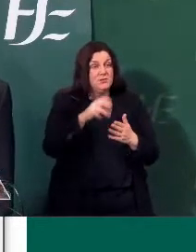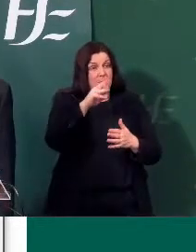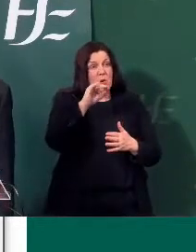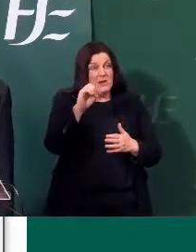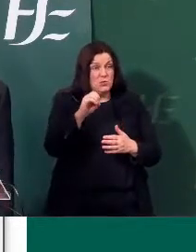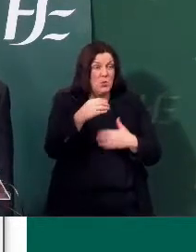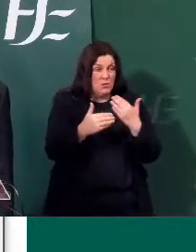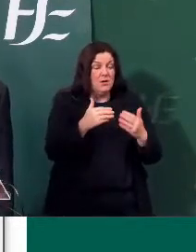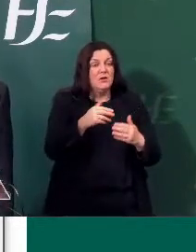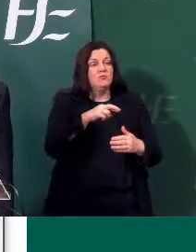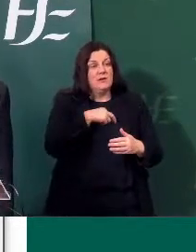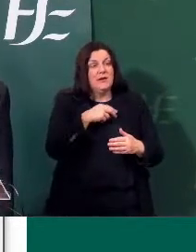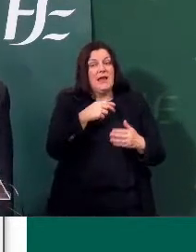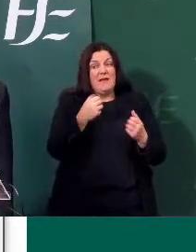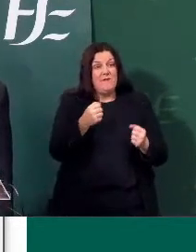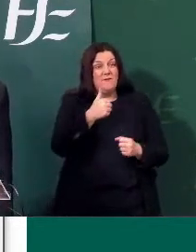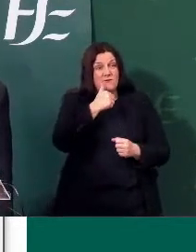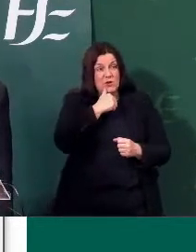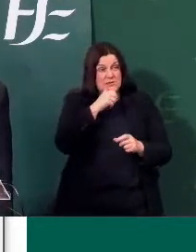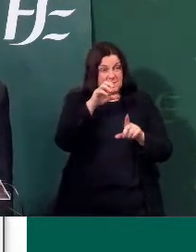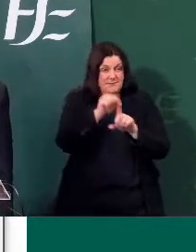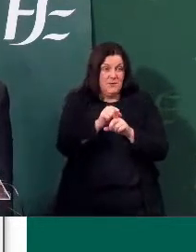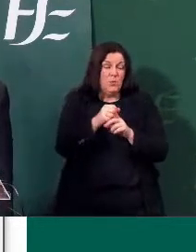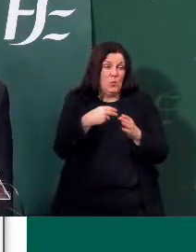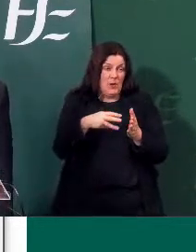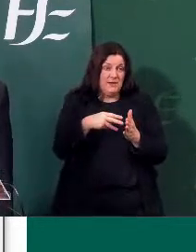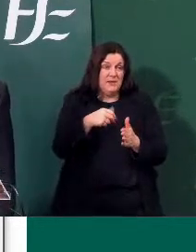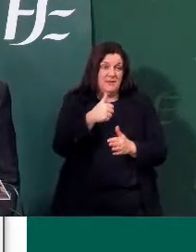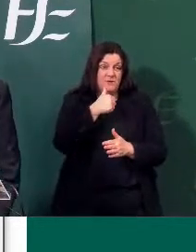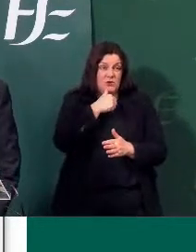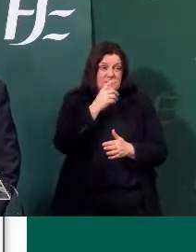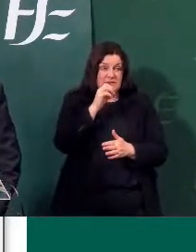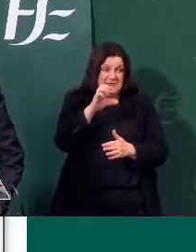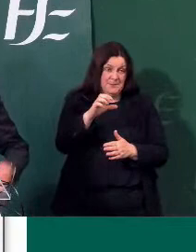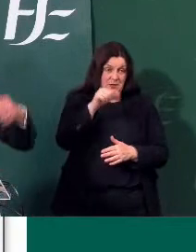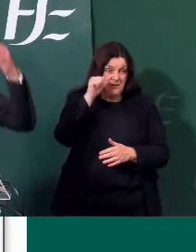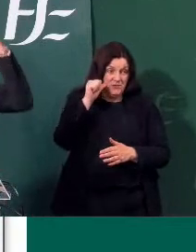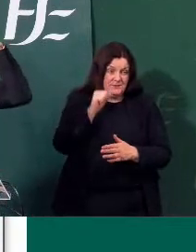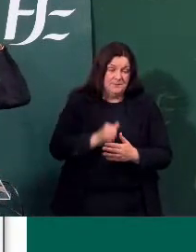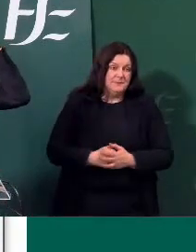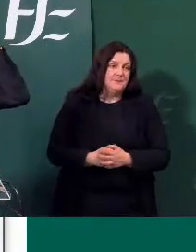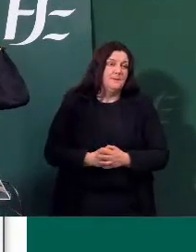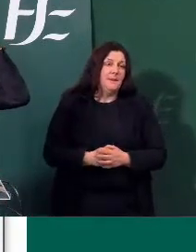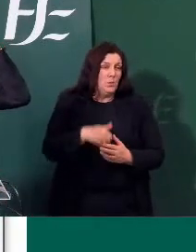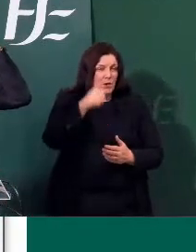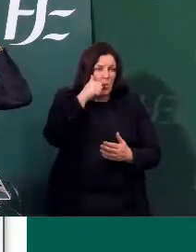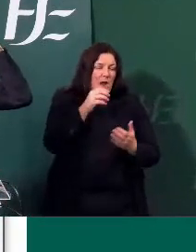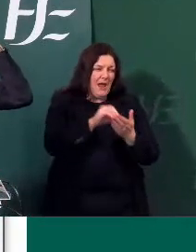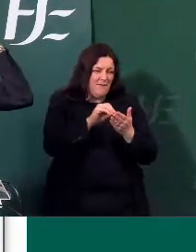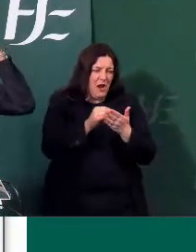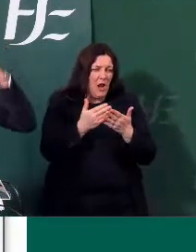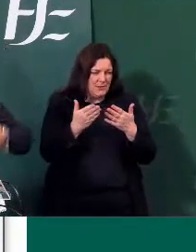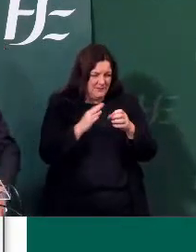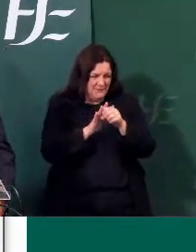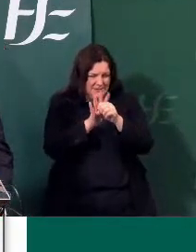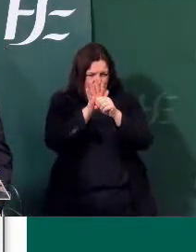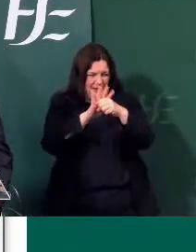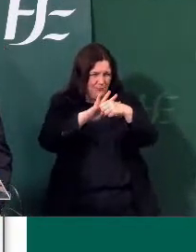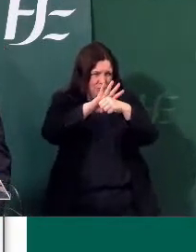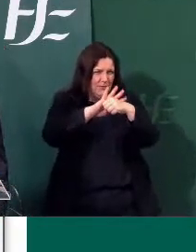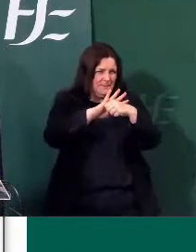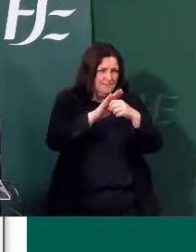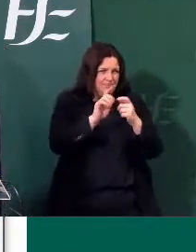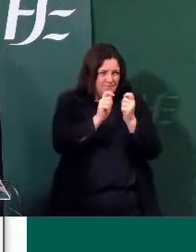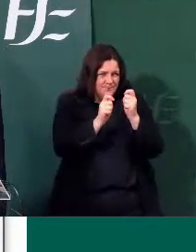and the first confirmed case in Ireland, December the 1st. And we know there's a large amount of mutations in that famous spike protein, between